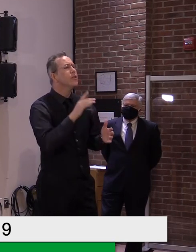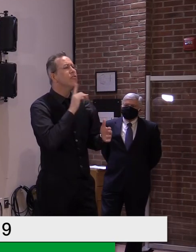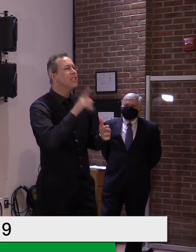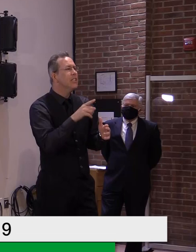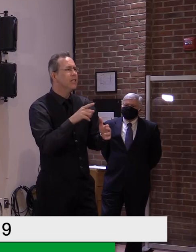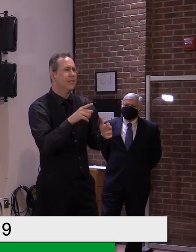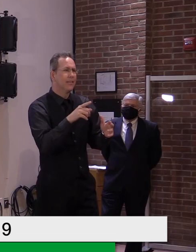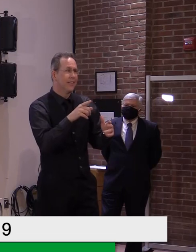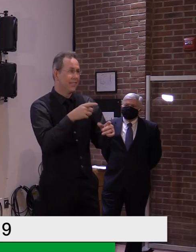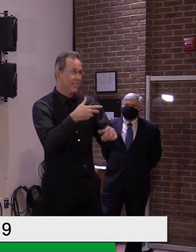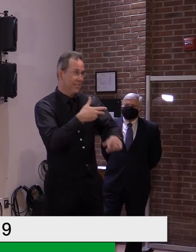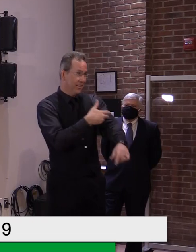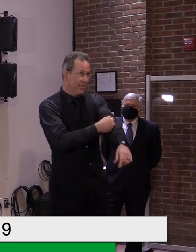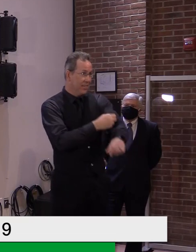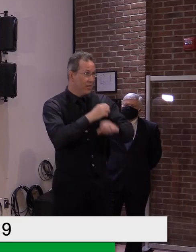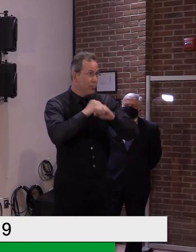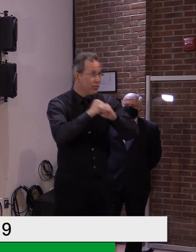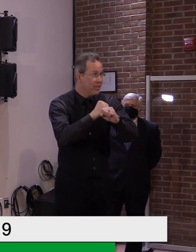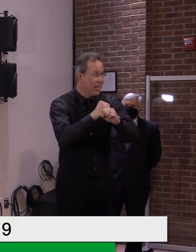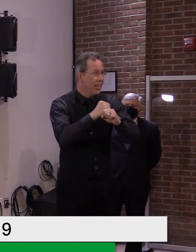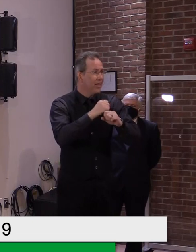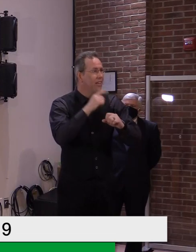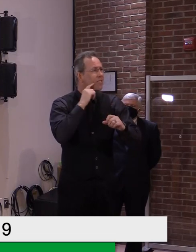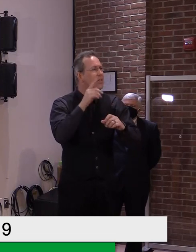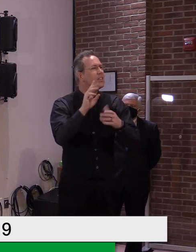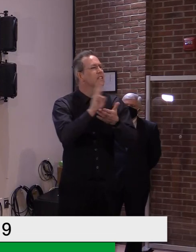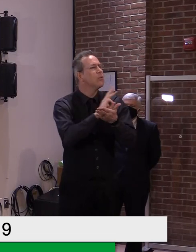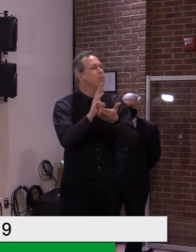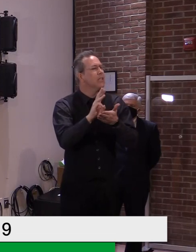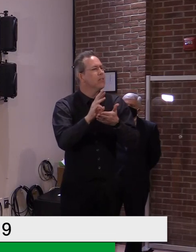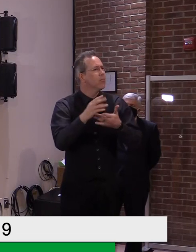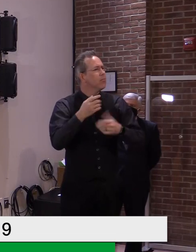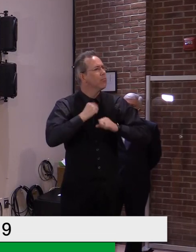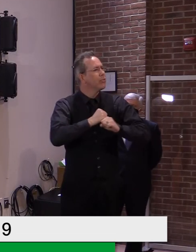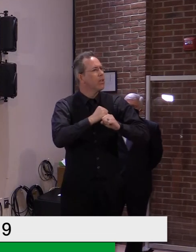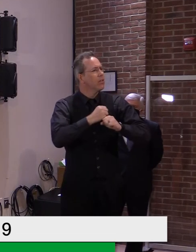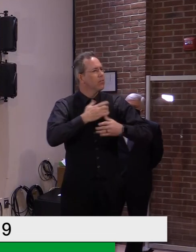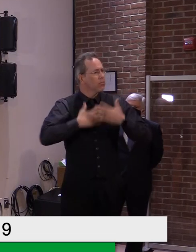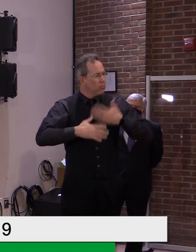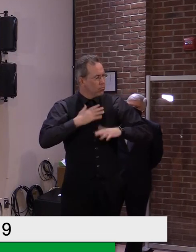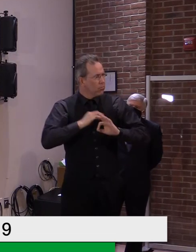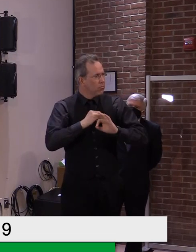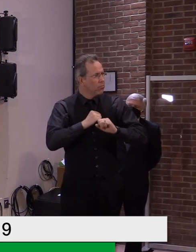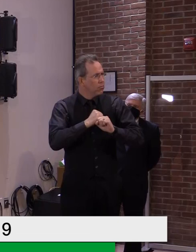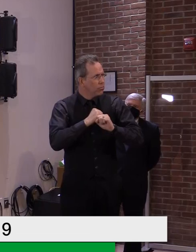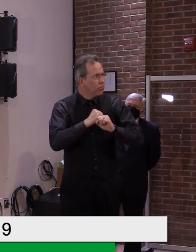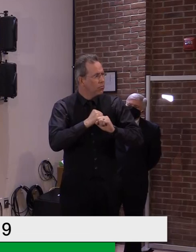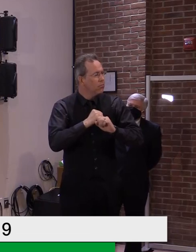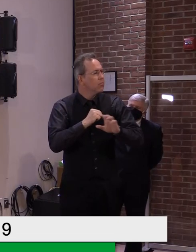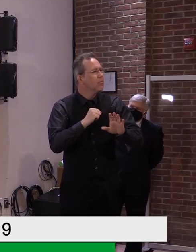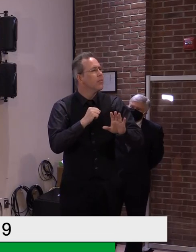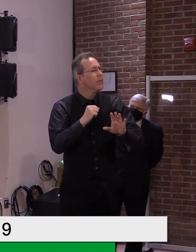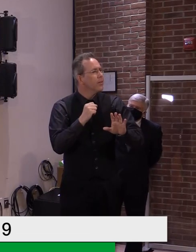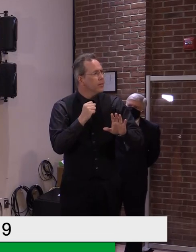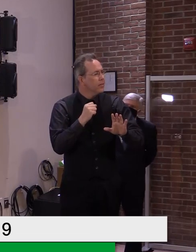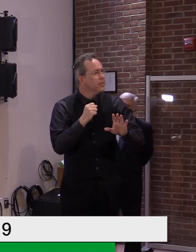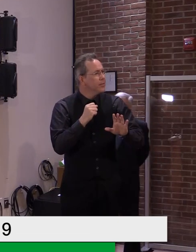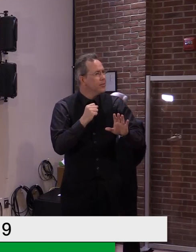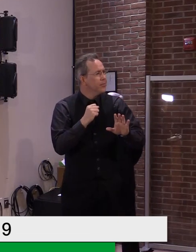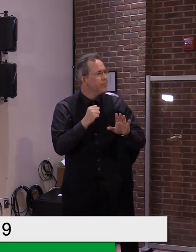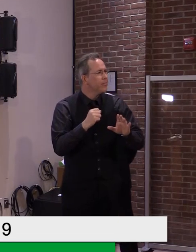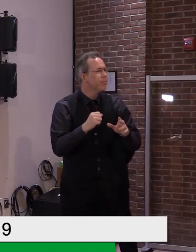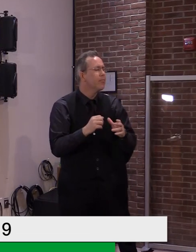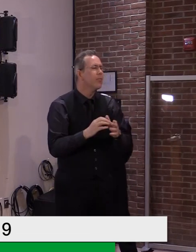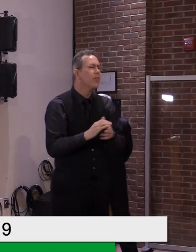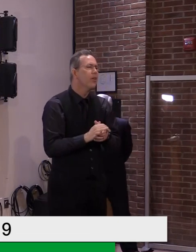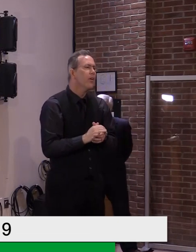before you reach full efficacy, and that considers you have the second dose, 4 weeks later. So again, after your second dose is still a